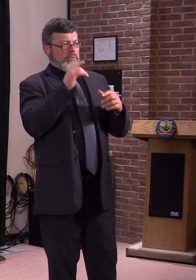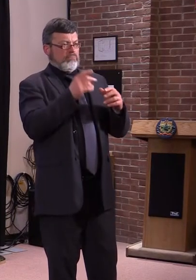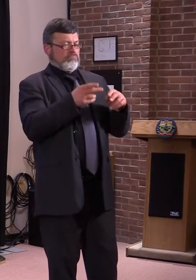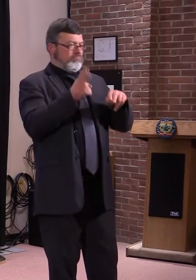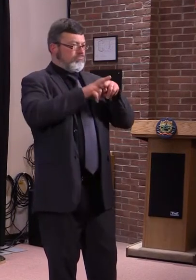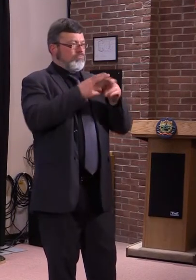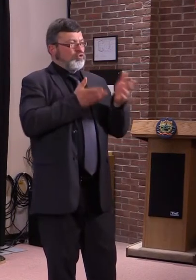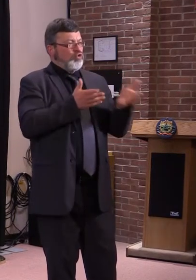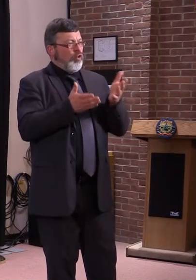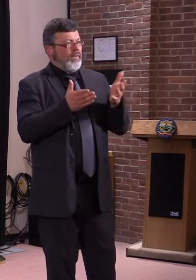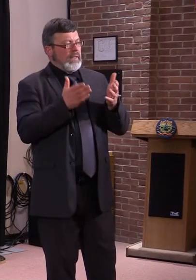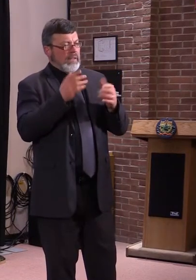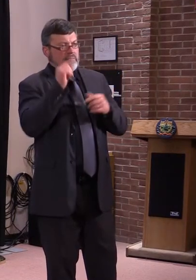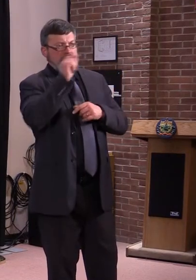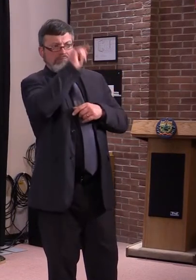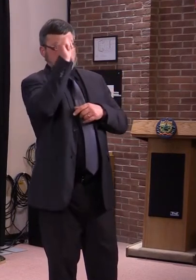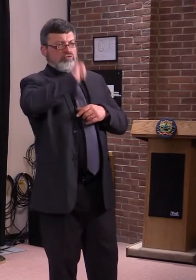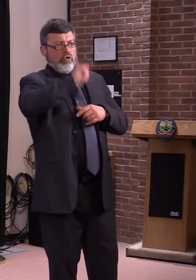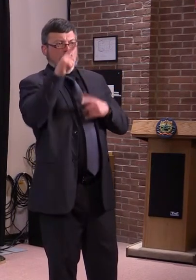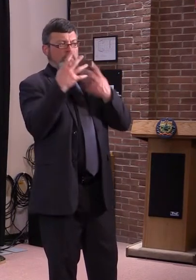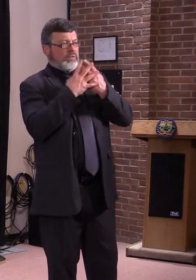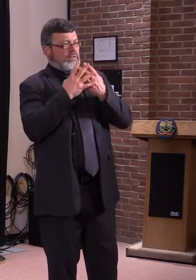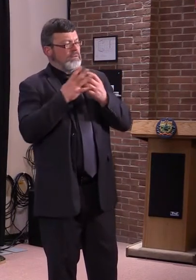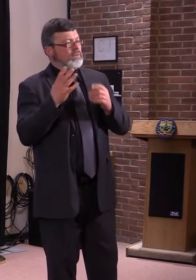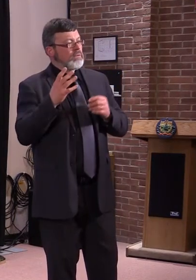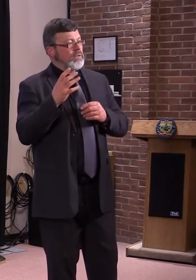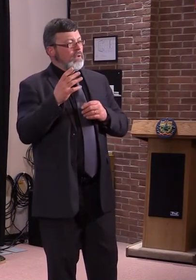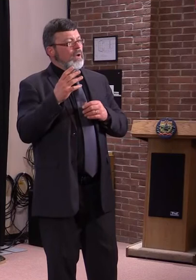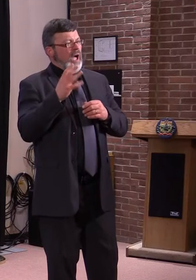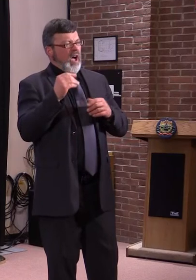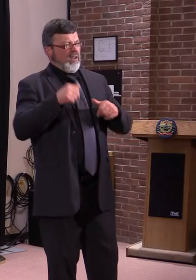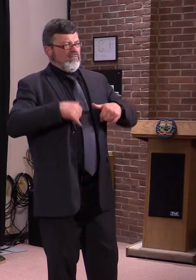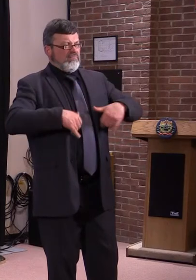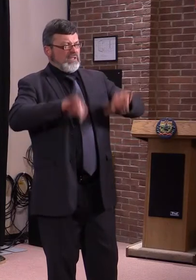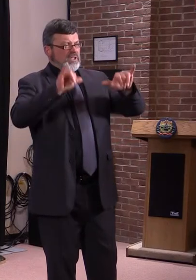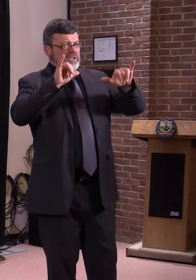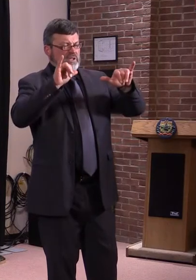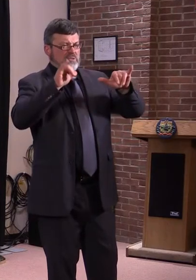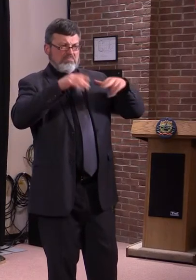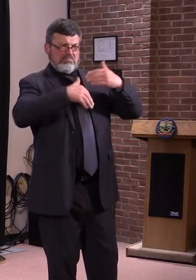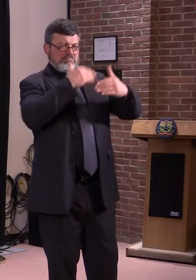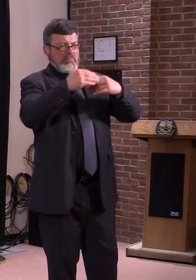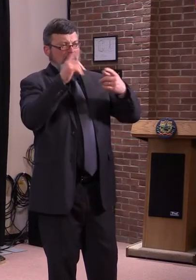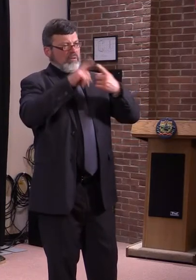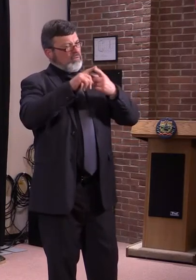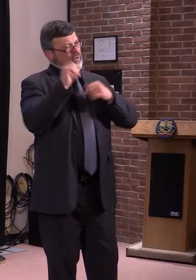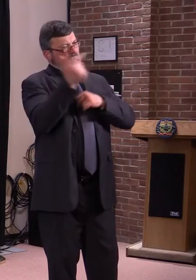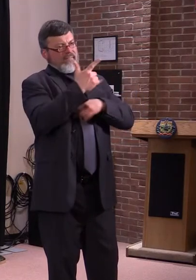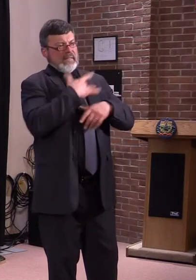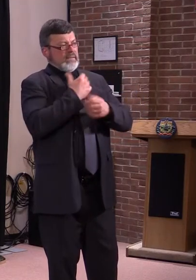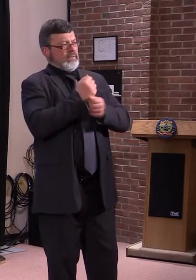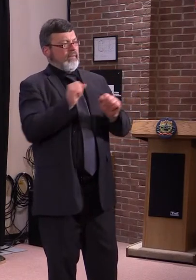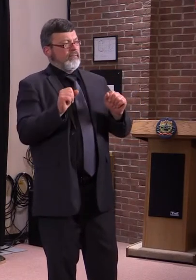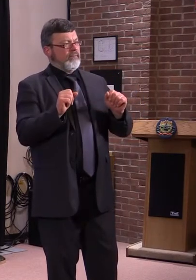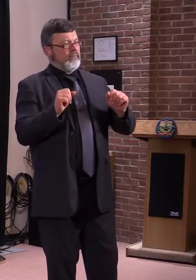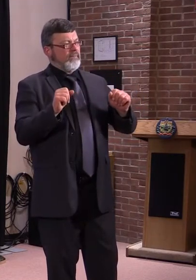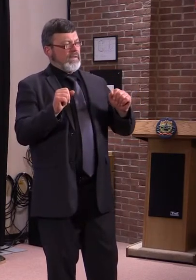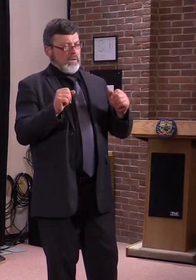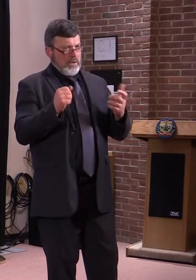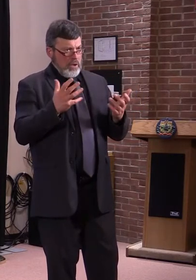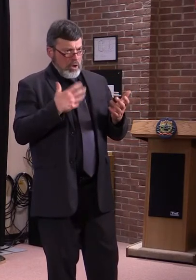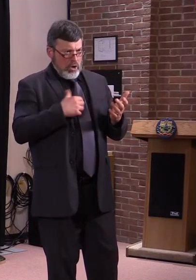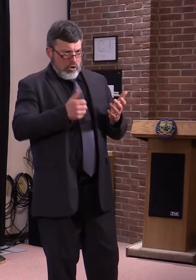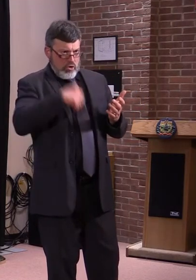so until it's safe. But I'm not sure what else we can do. I'm